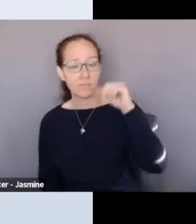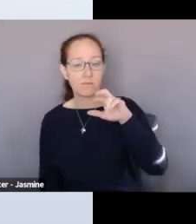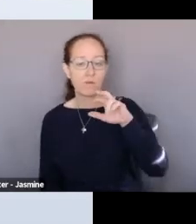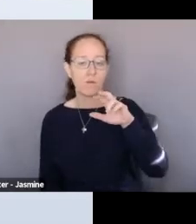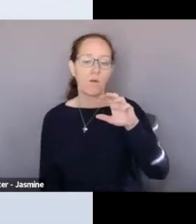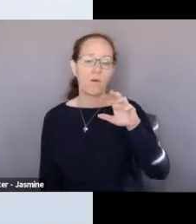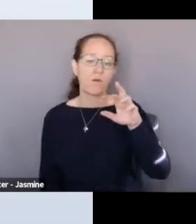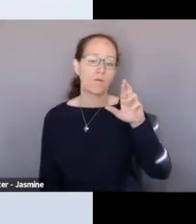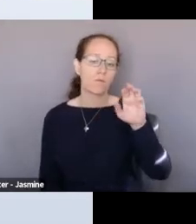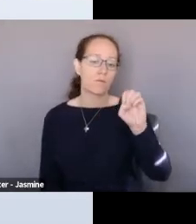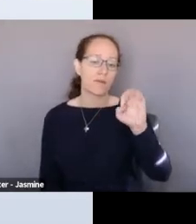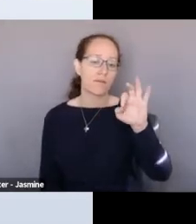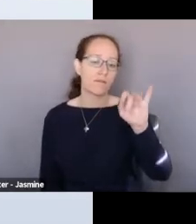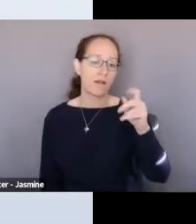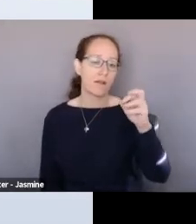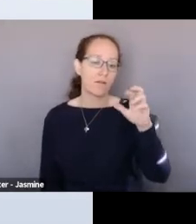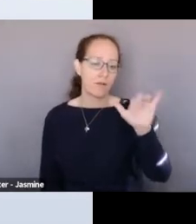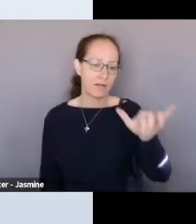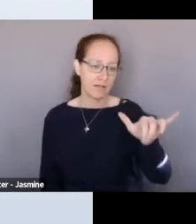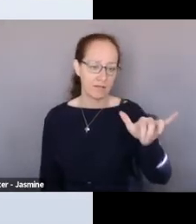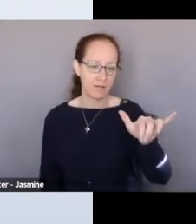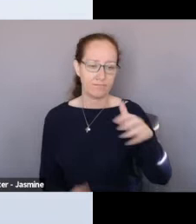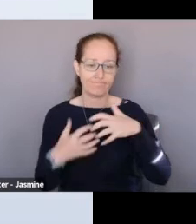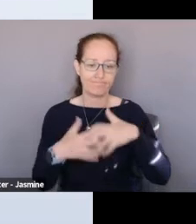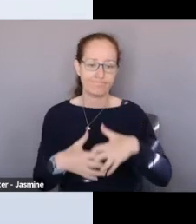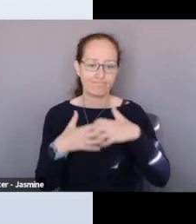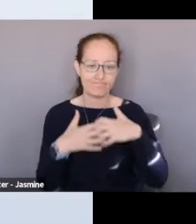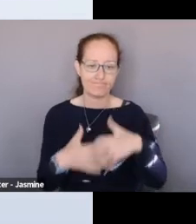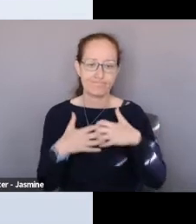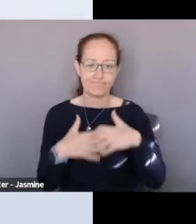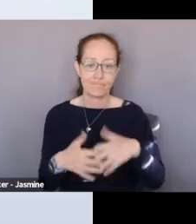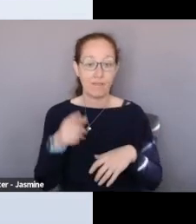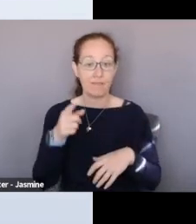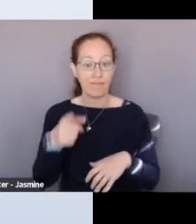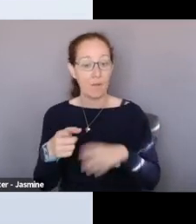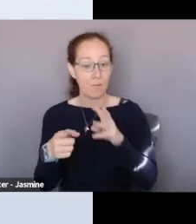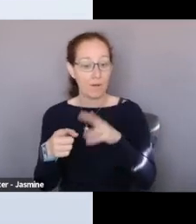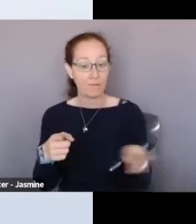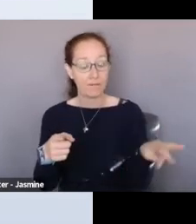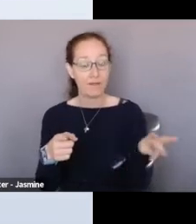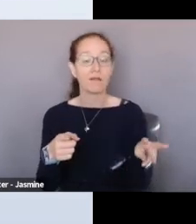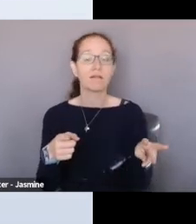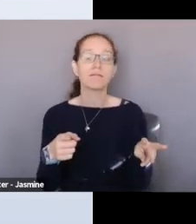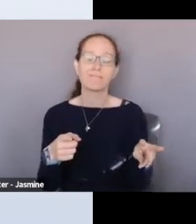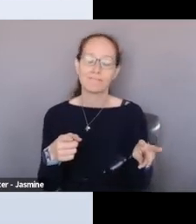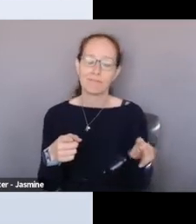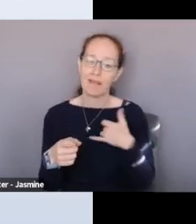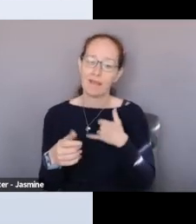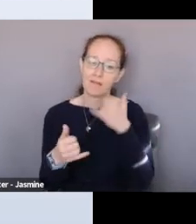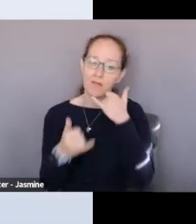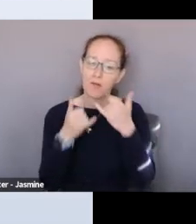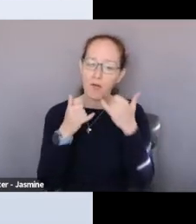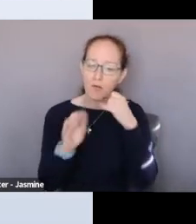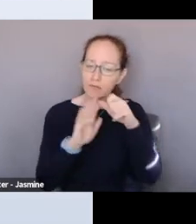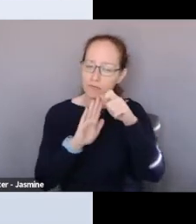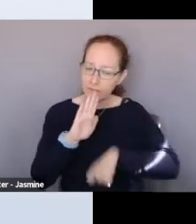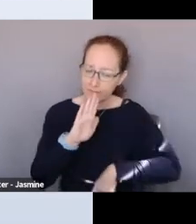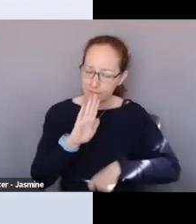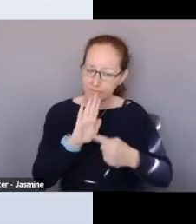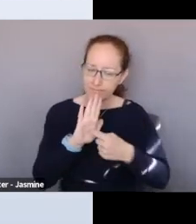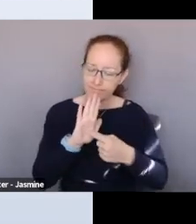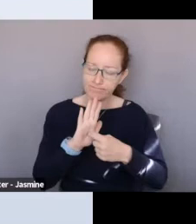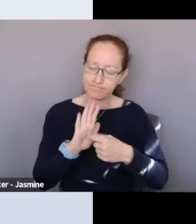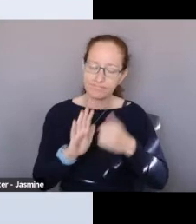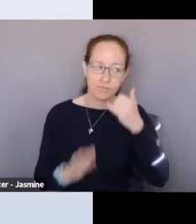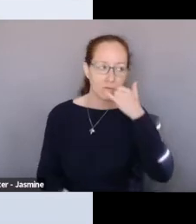the website, the Wayside Story website, you can find a call script to support a national bill, the Break Free from